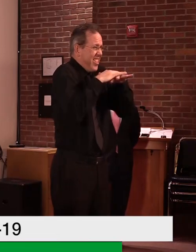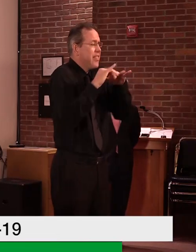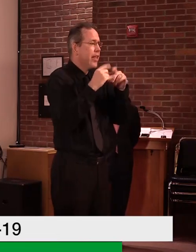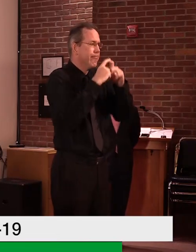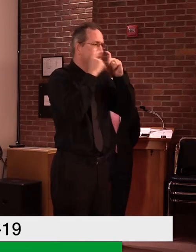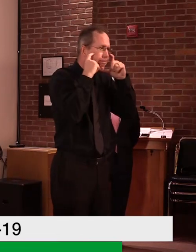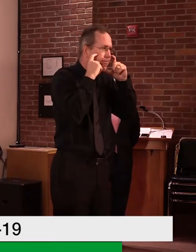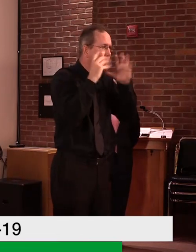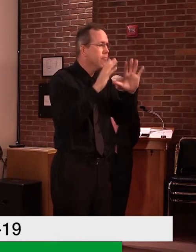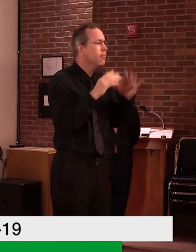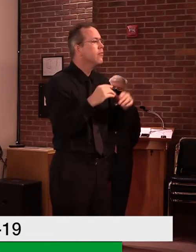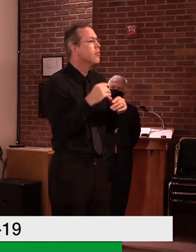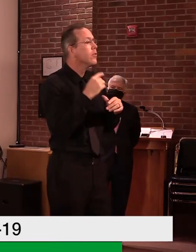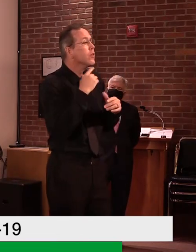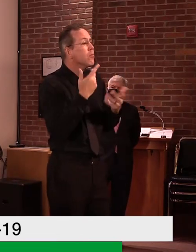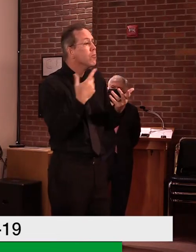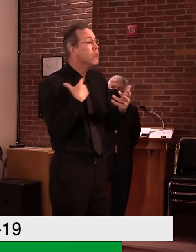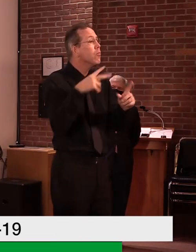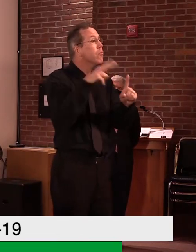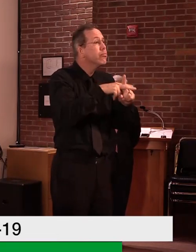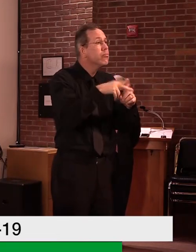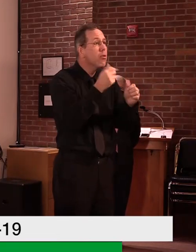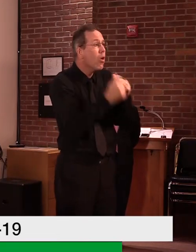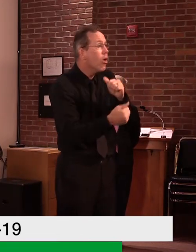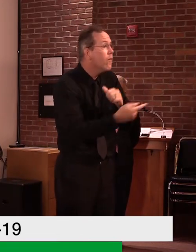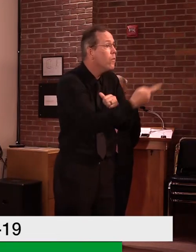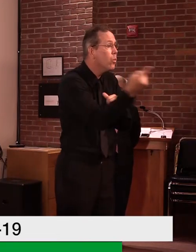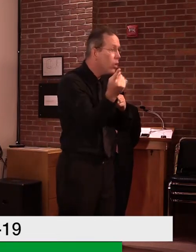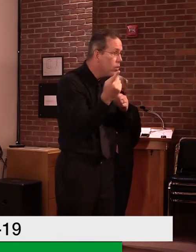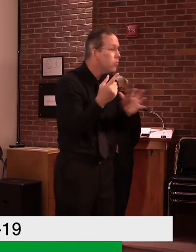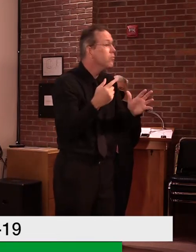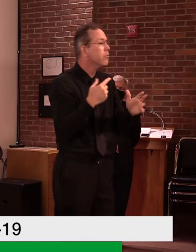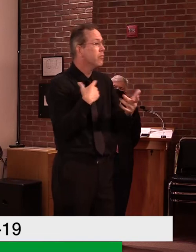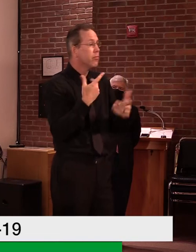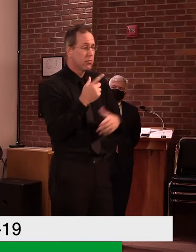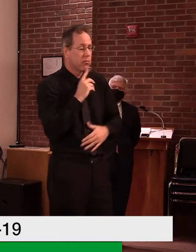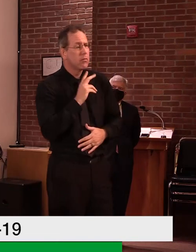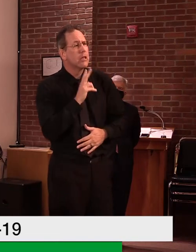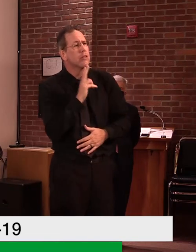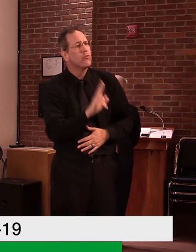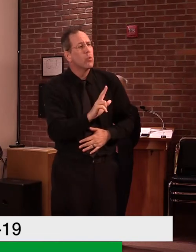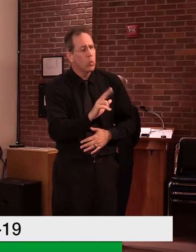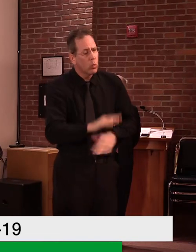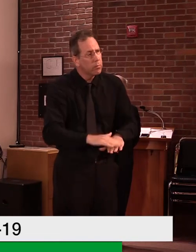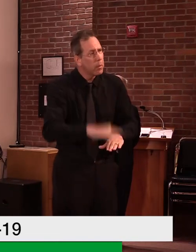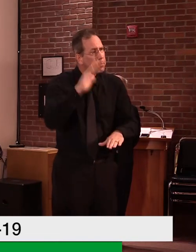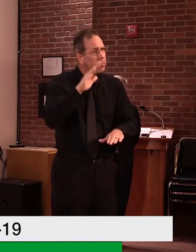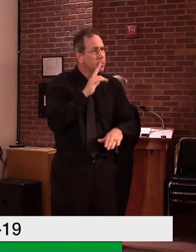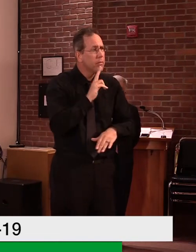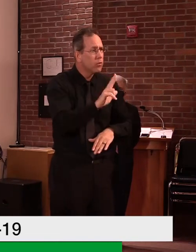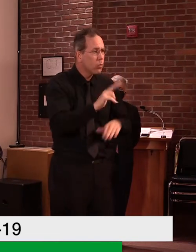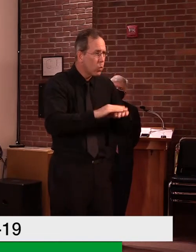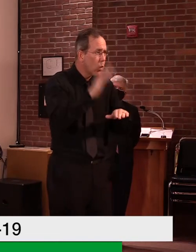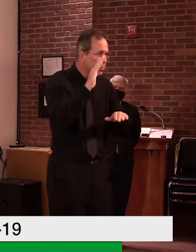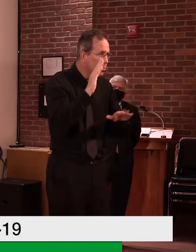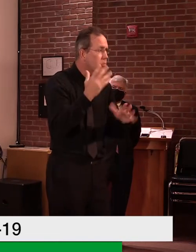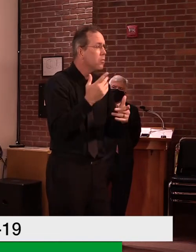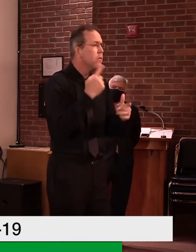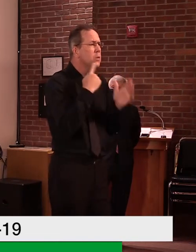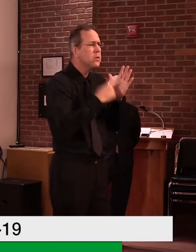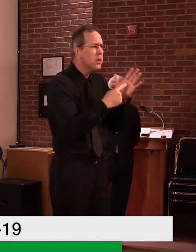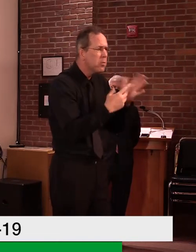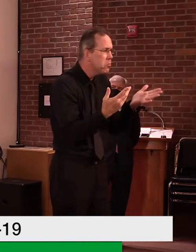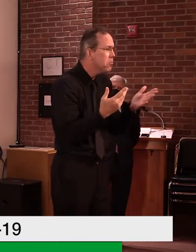to everyone over the age of 2, but there are some exceptions. For example, masks are